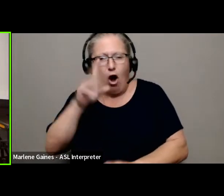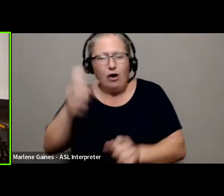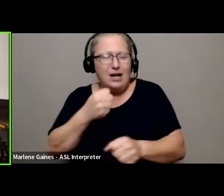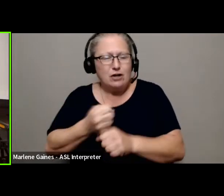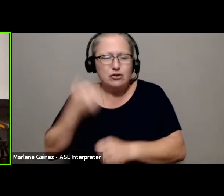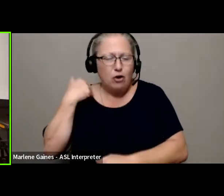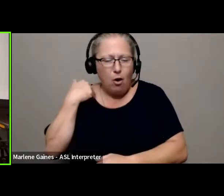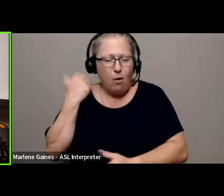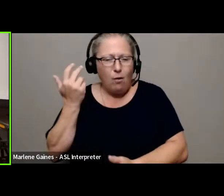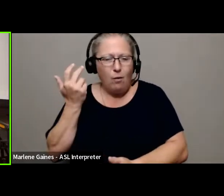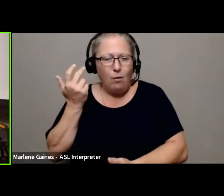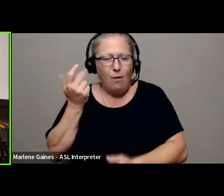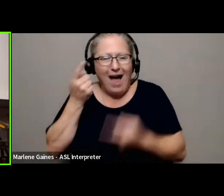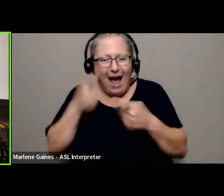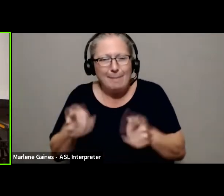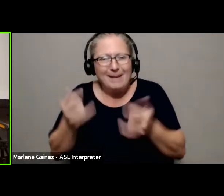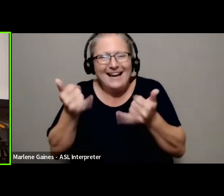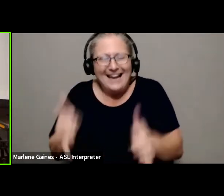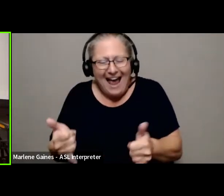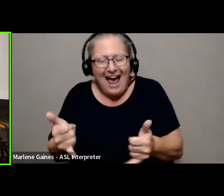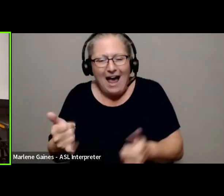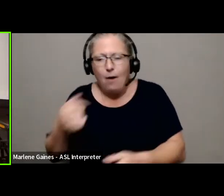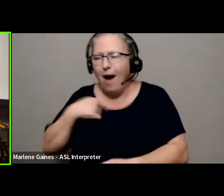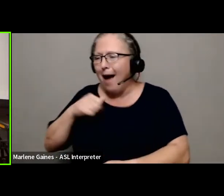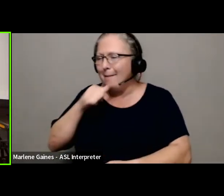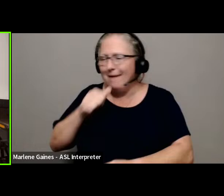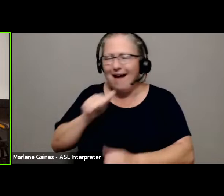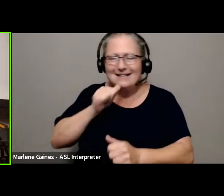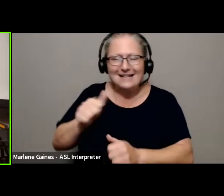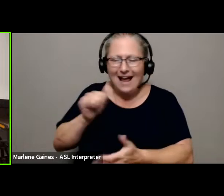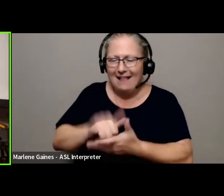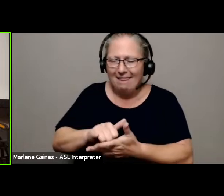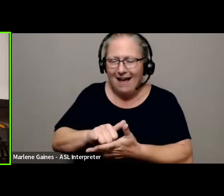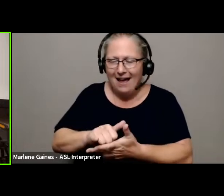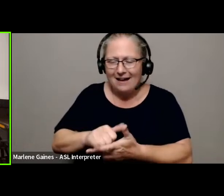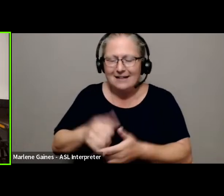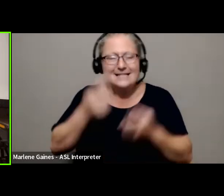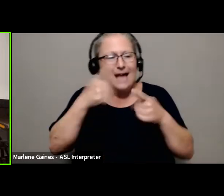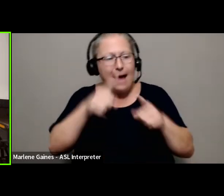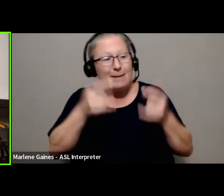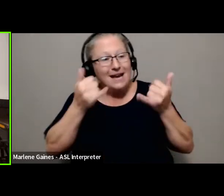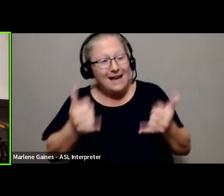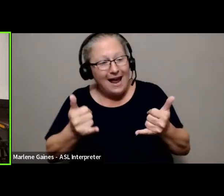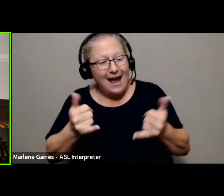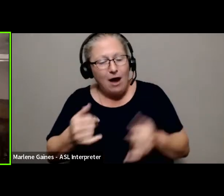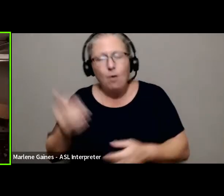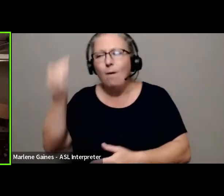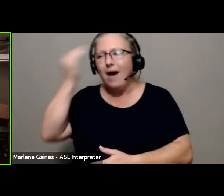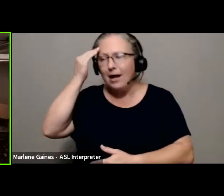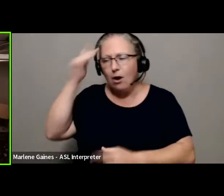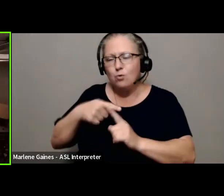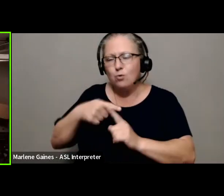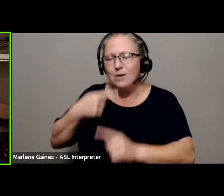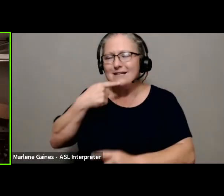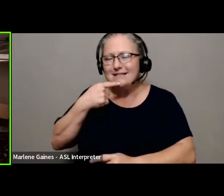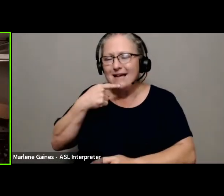ago. That's happening now. I'm not denying that. It's happening now. No, I know. And I was going to say